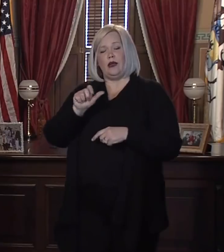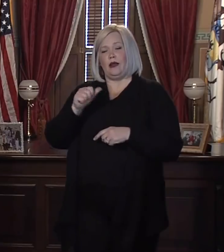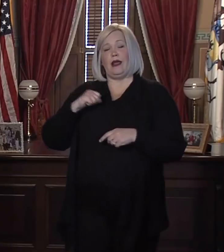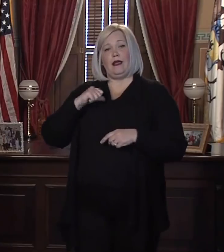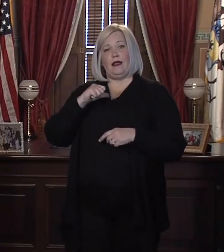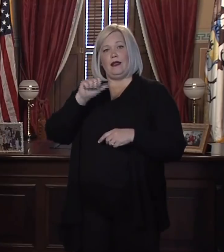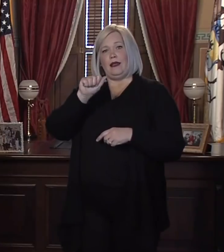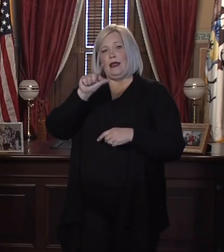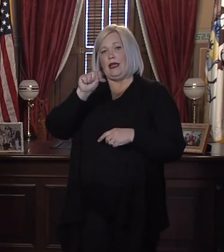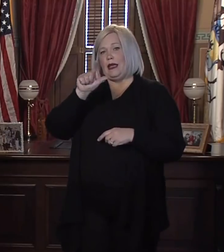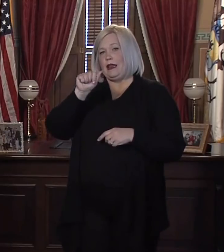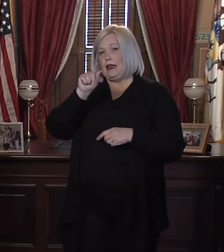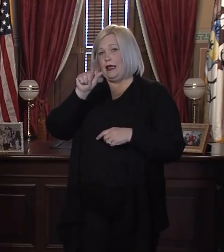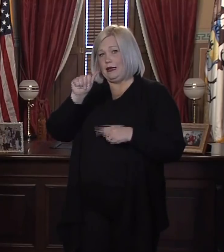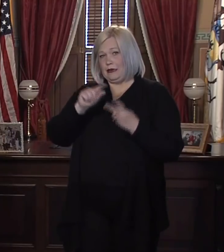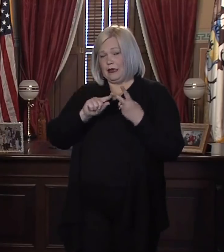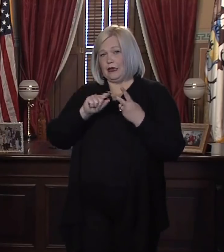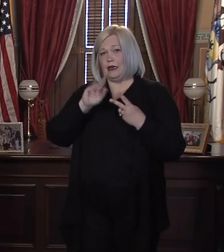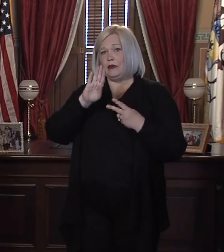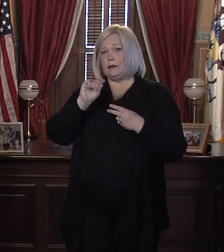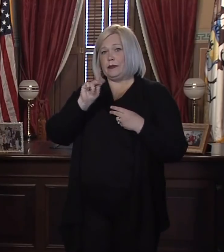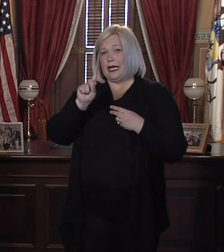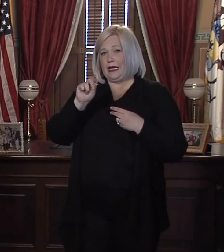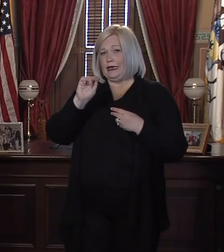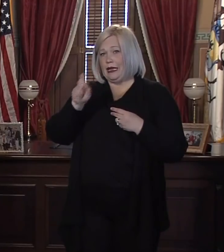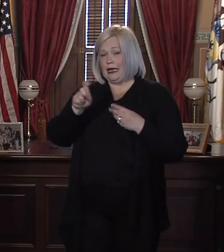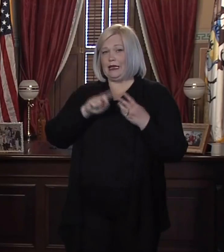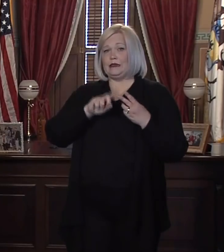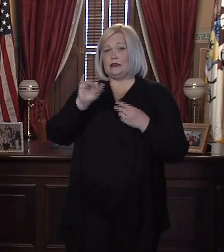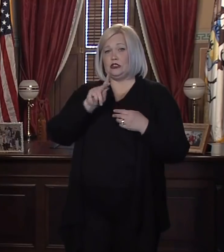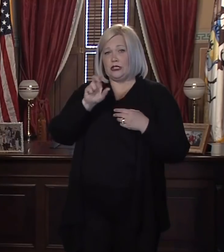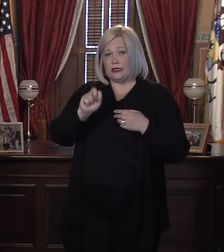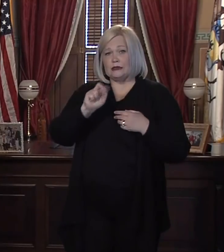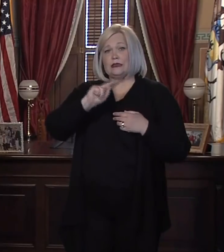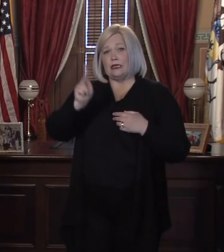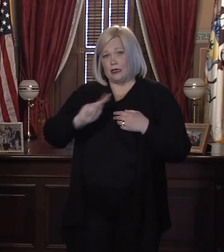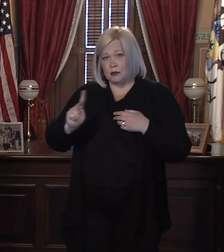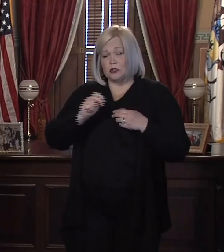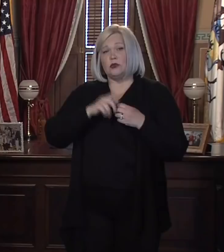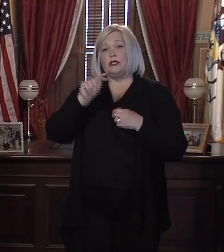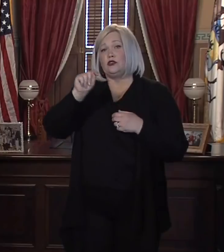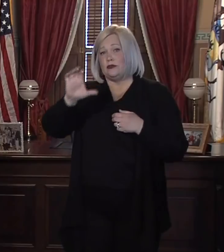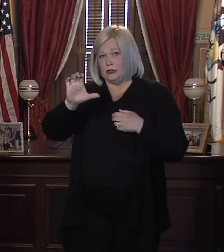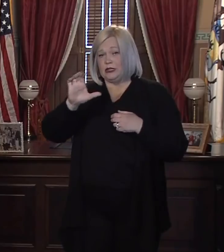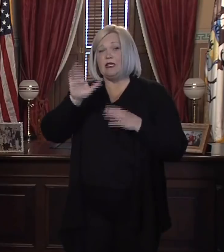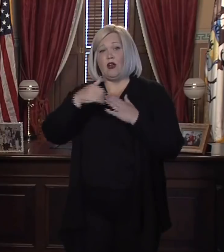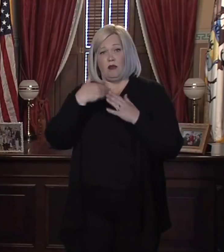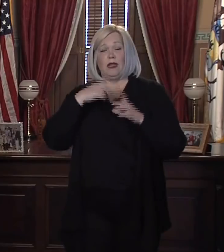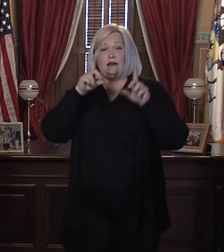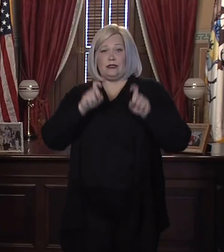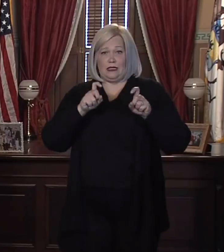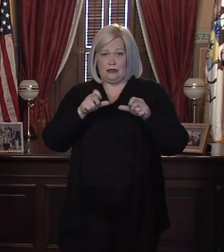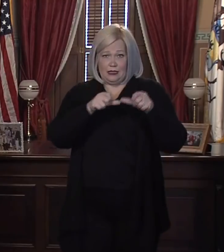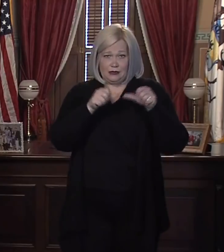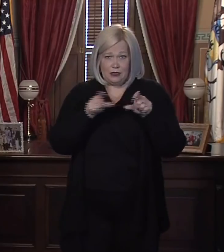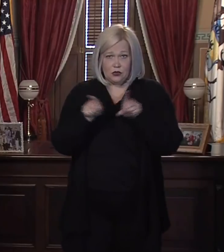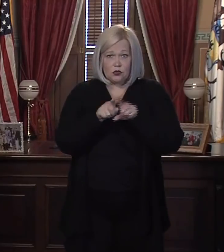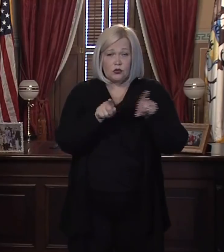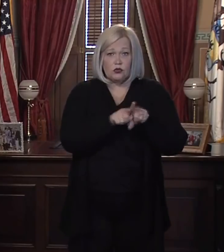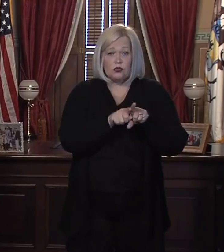Bad Axe, Battle Creek, Bay City, Benton Harbor, Jackson, Kalamazoo, and Traverse City. The partnership